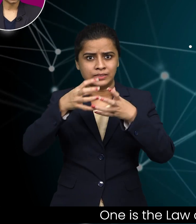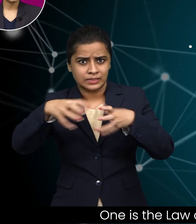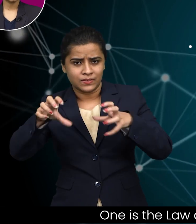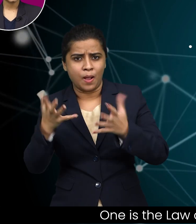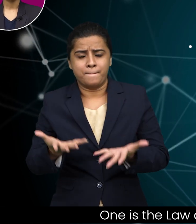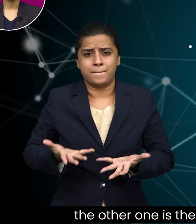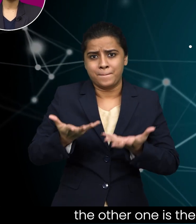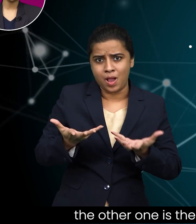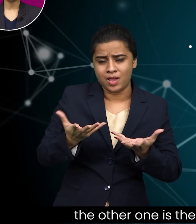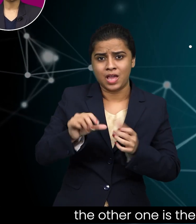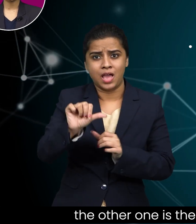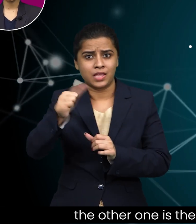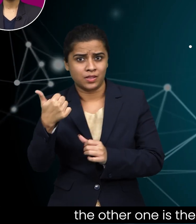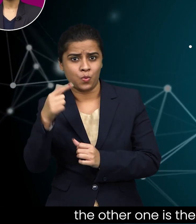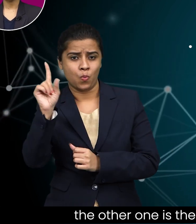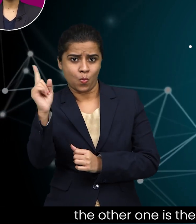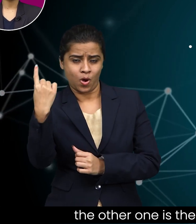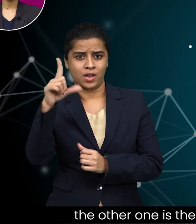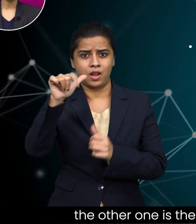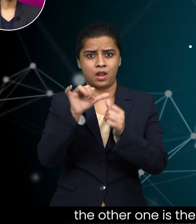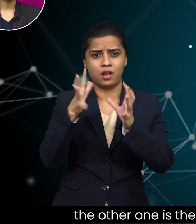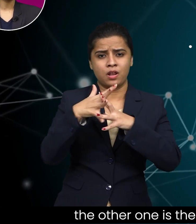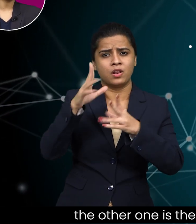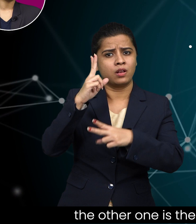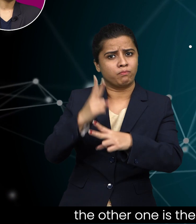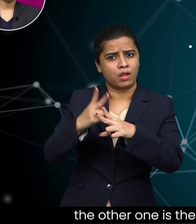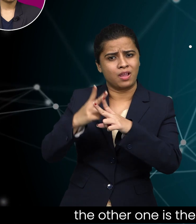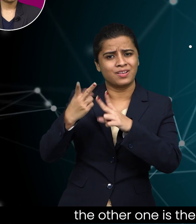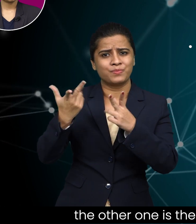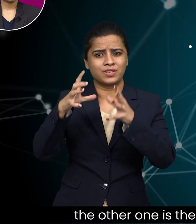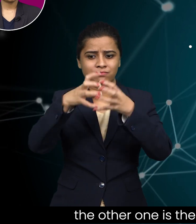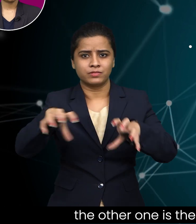of mass, the other one is the law of constant proportion.